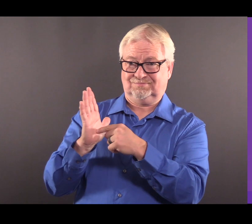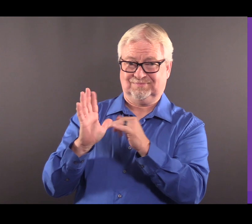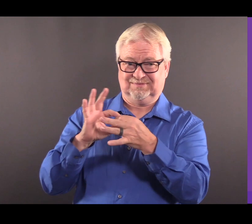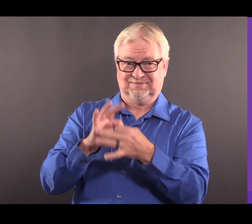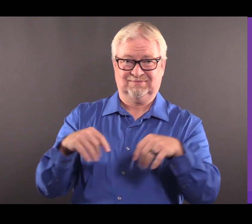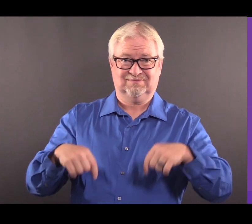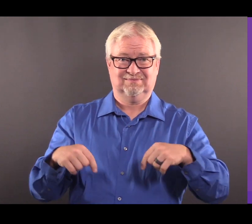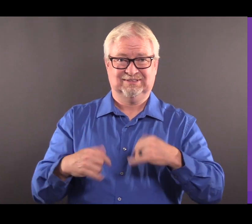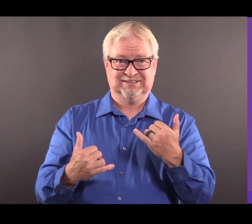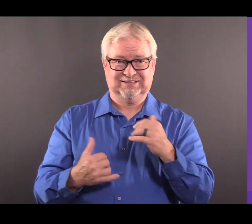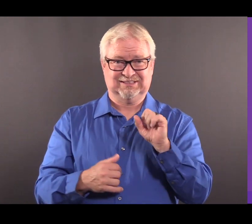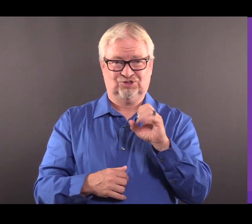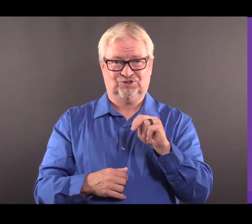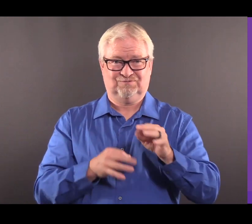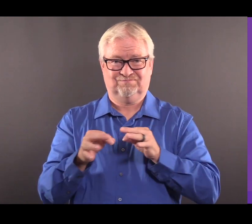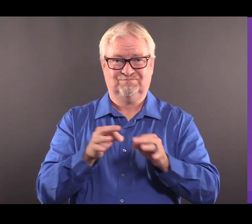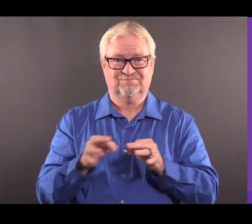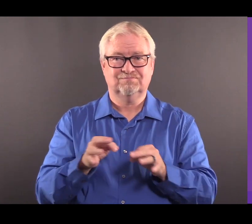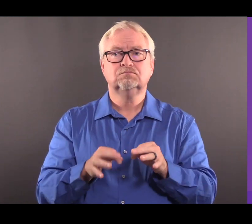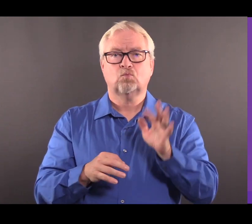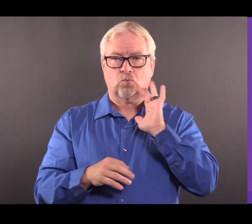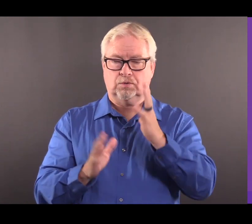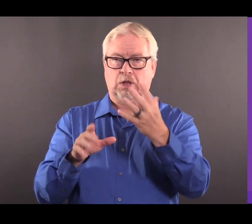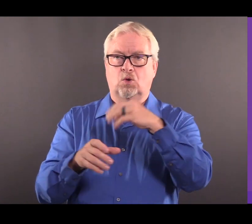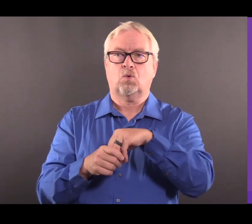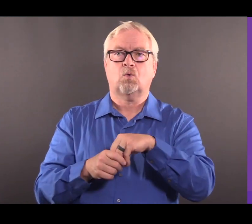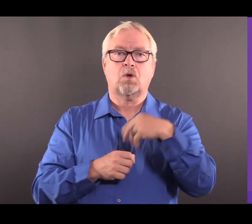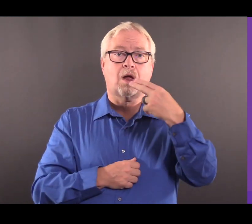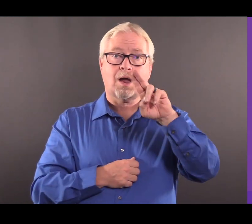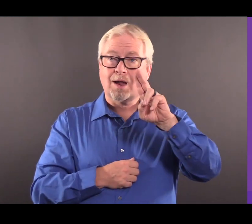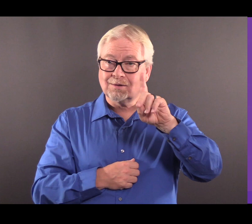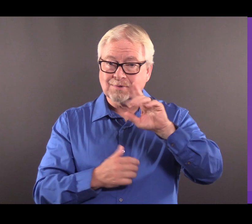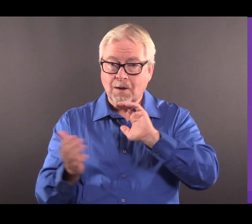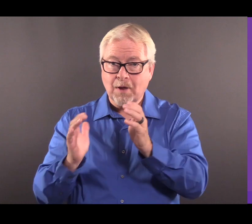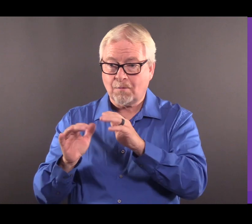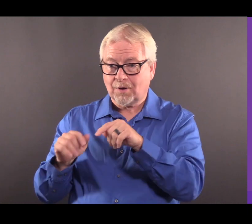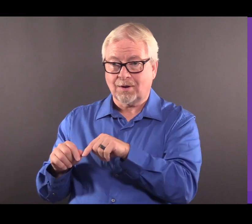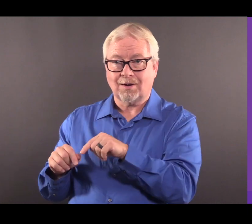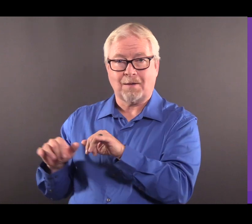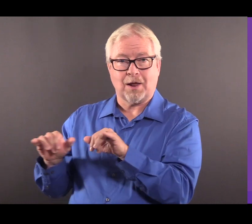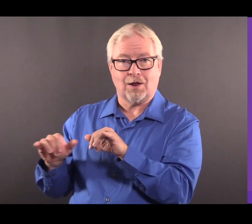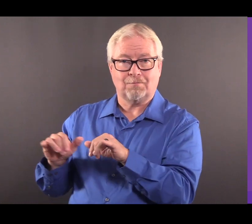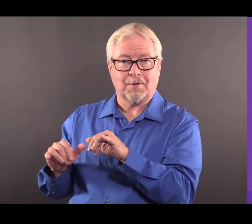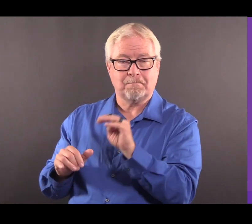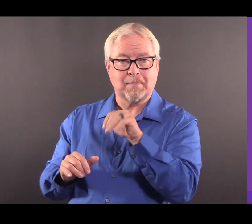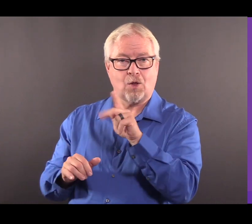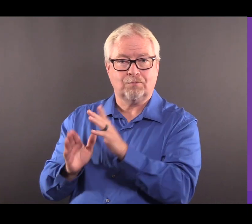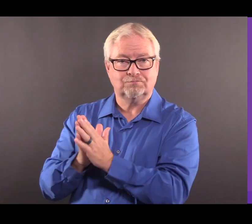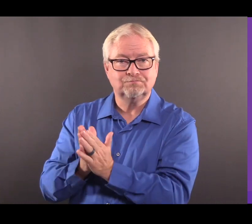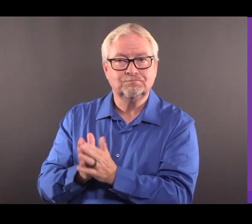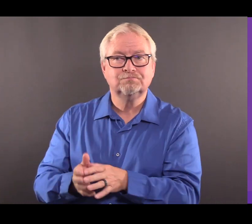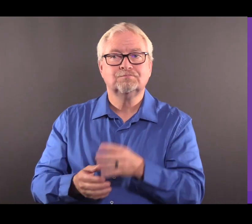The resource page connected to this session will include links to the HUD Comparable Database